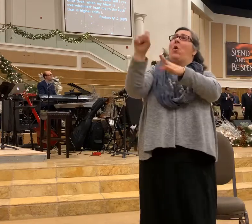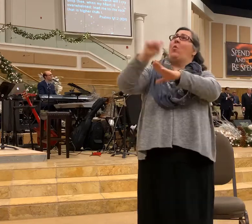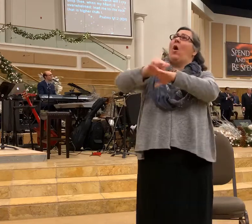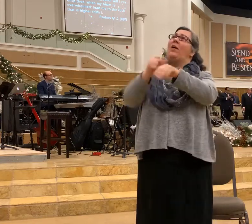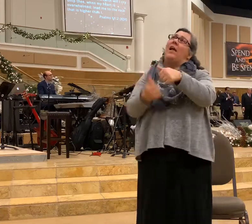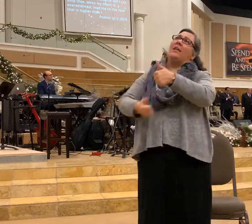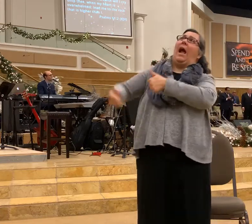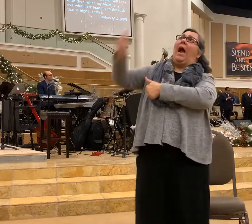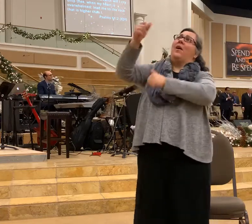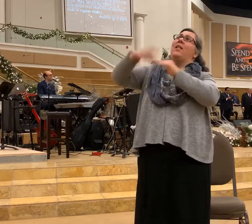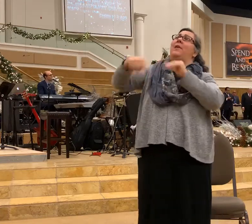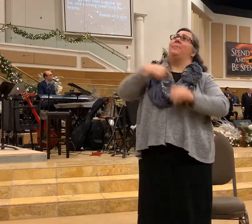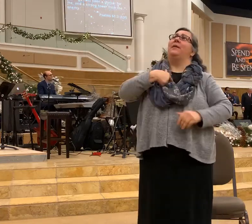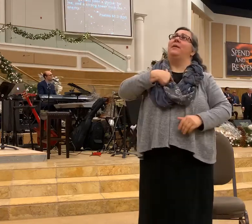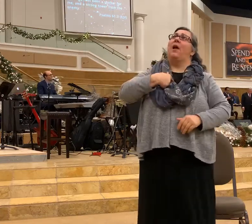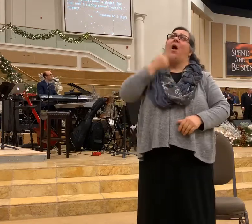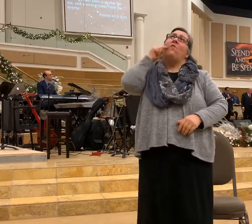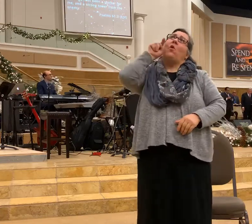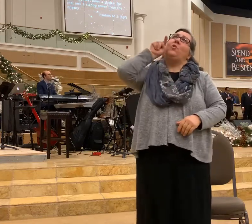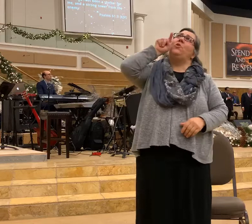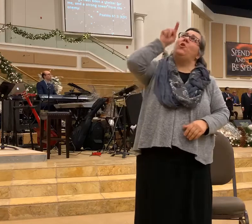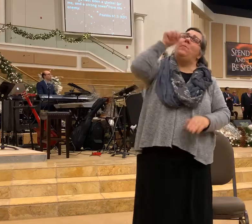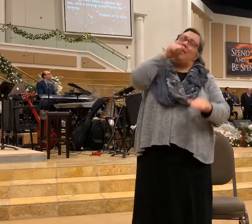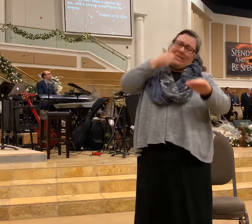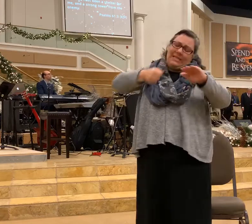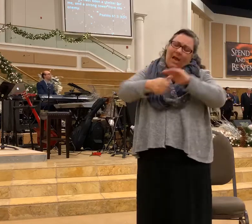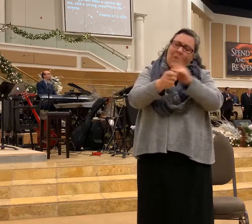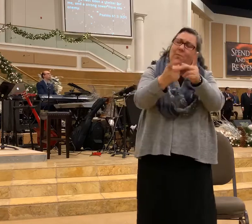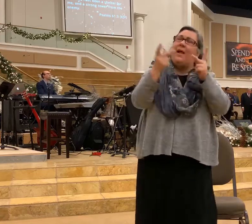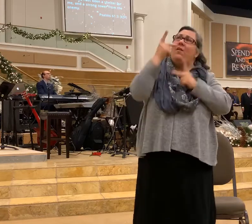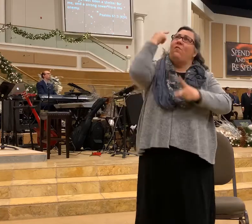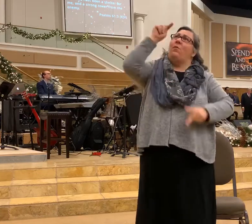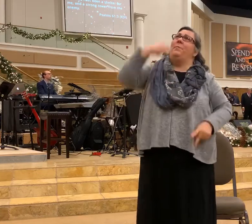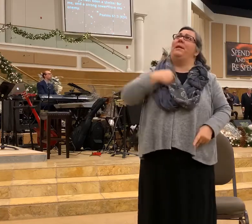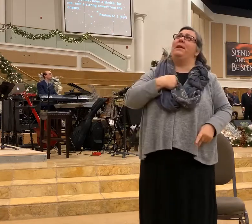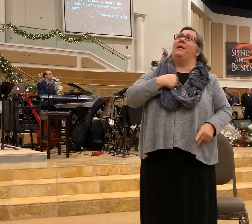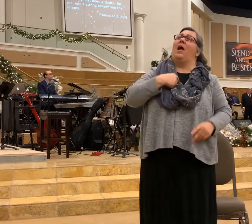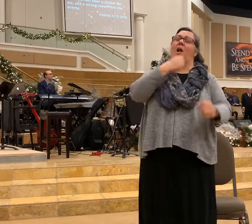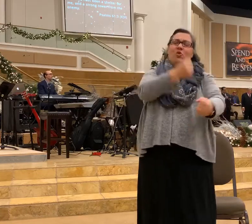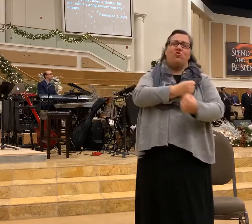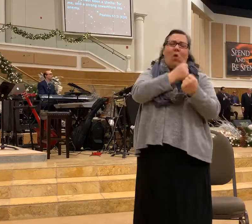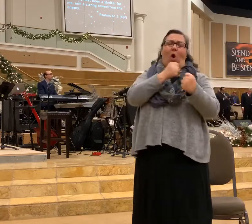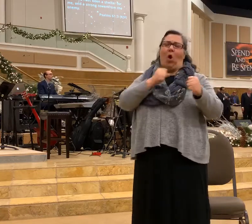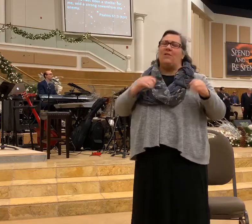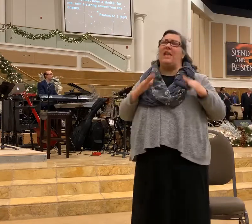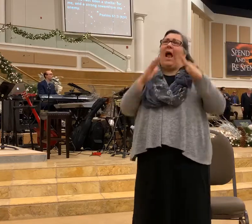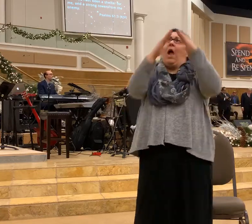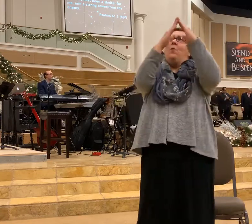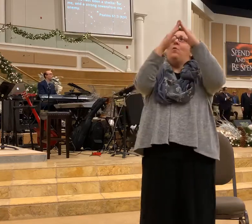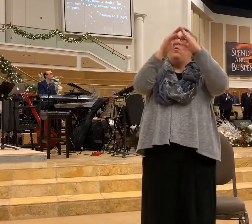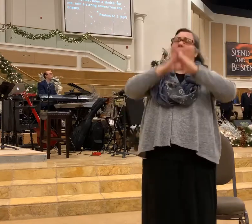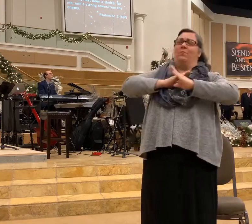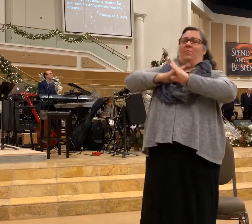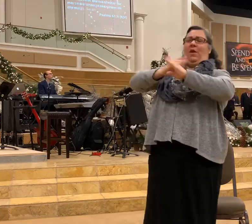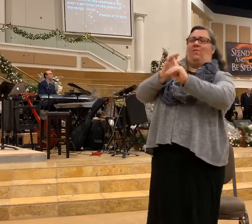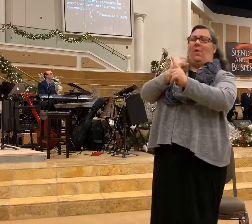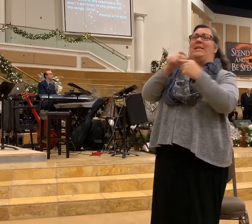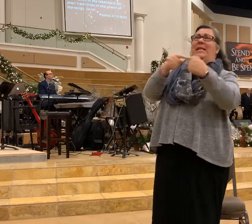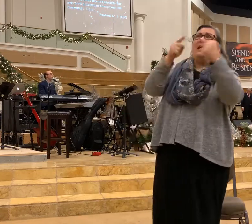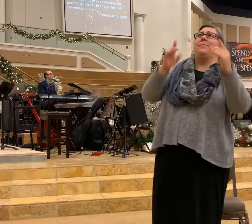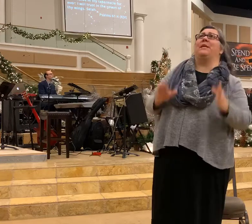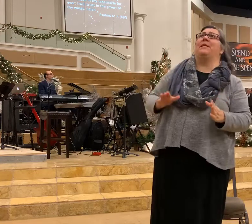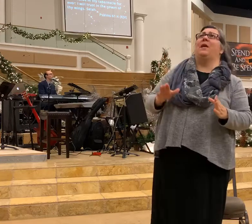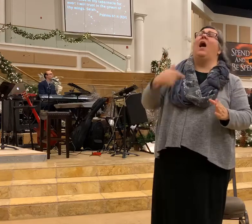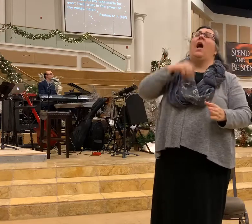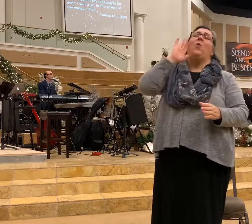I. For thou hast been a shelter for me and a strong tower from the enemy. I